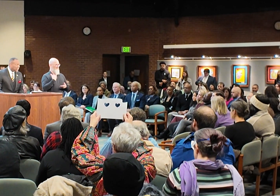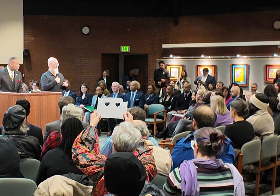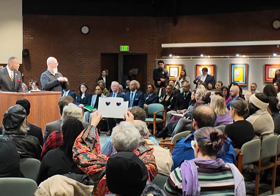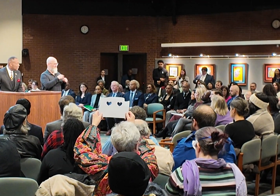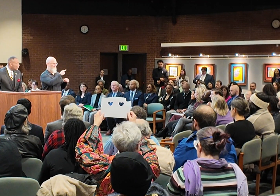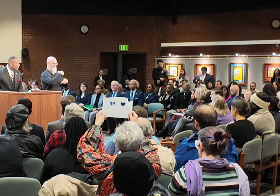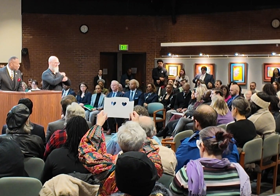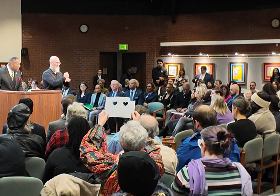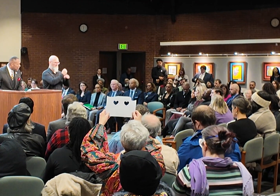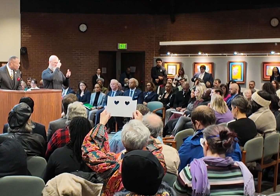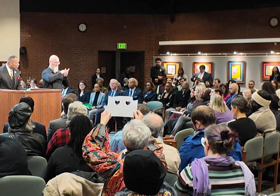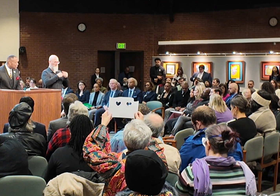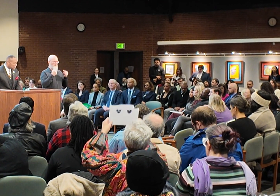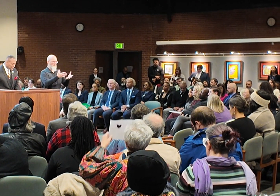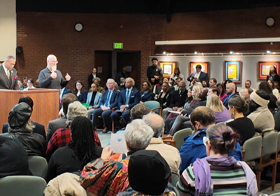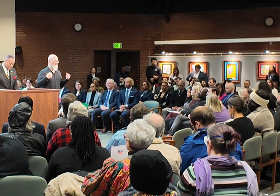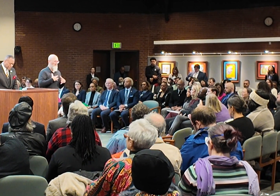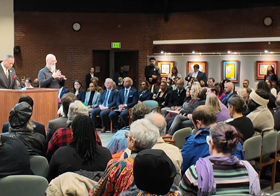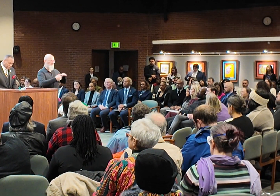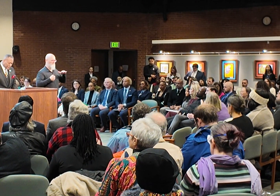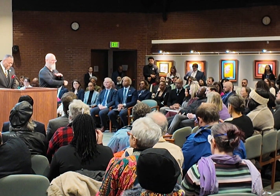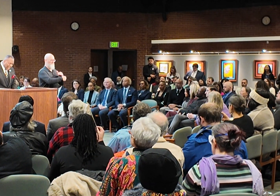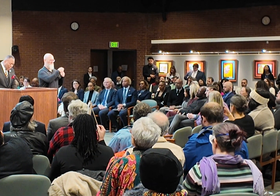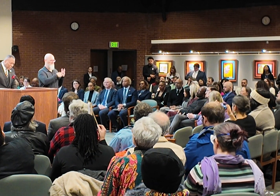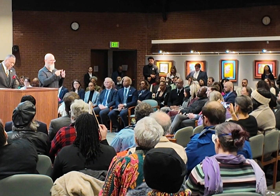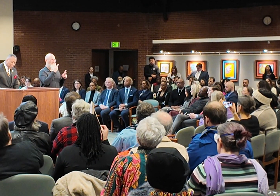quietly placed in our backyards.